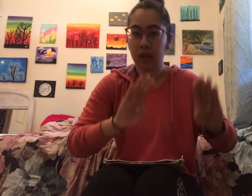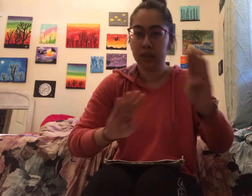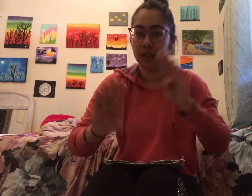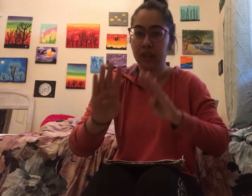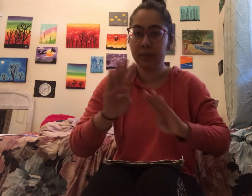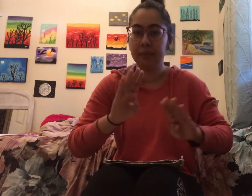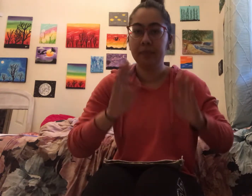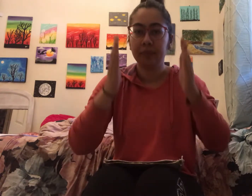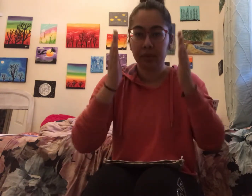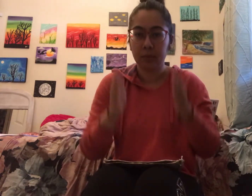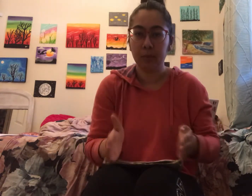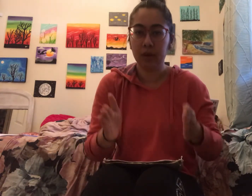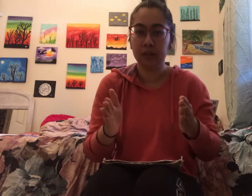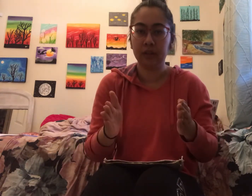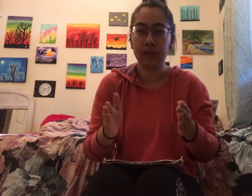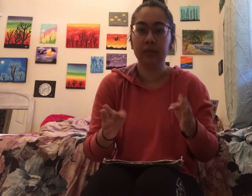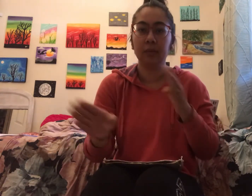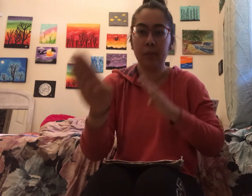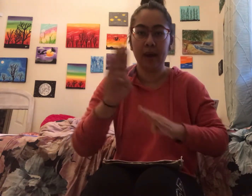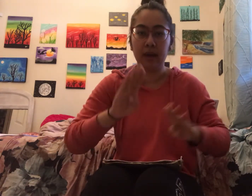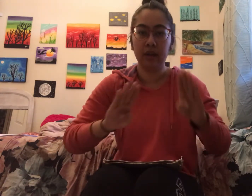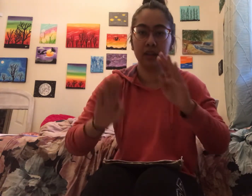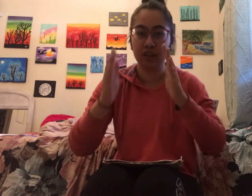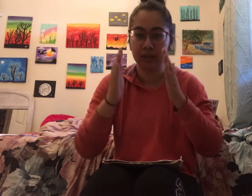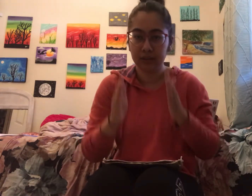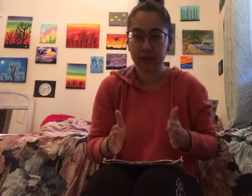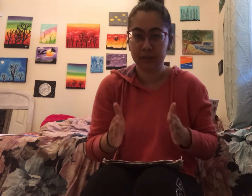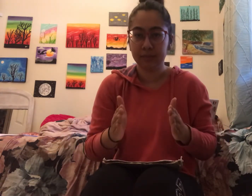biology, person, biologist.